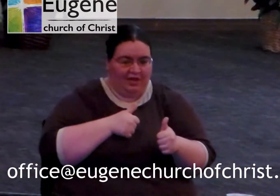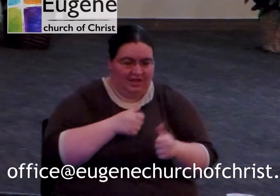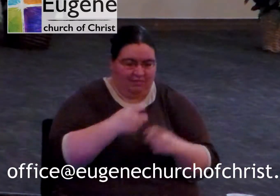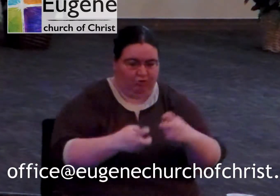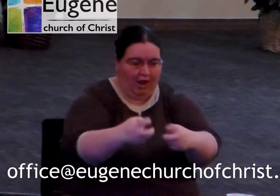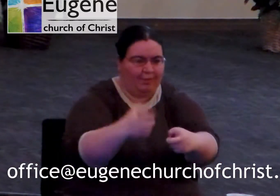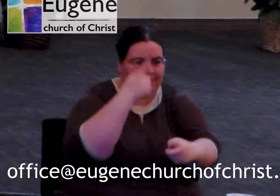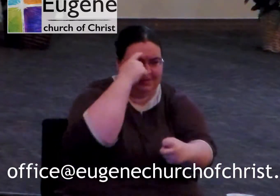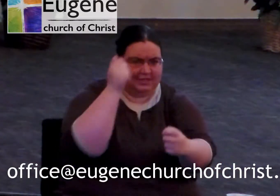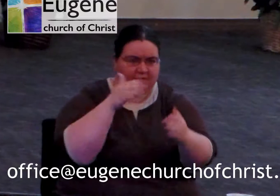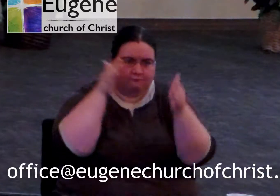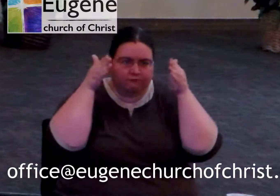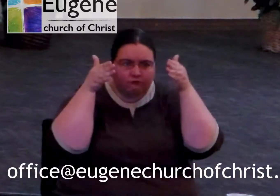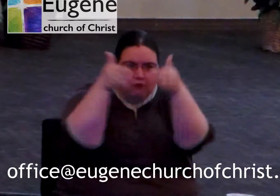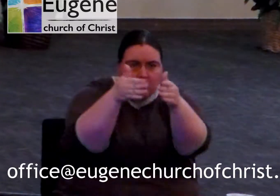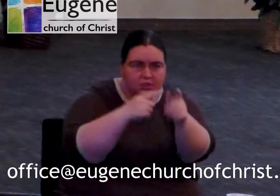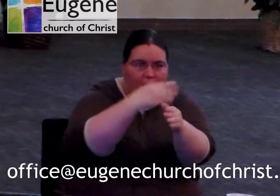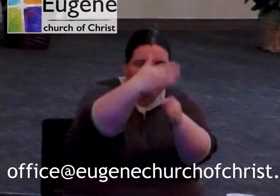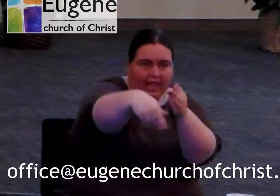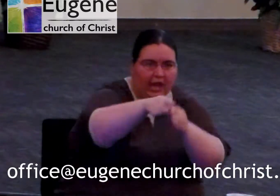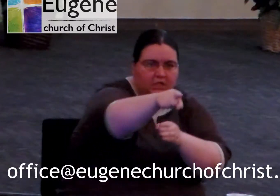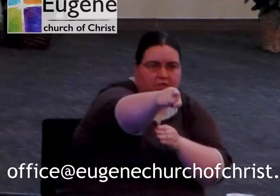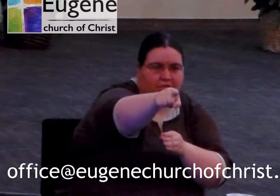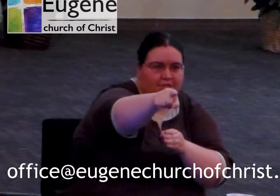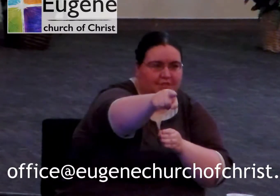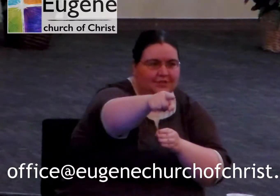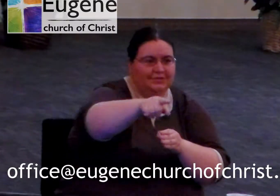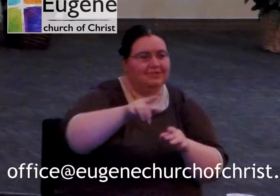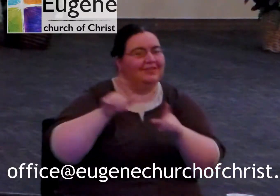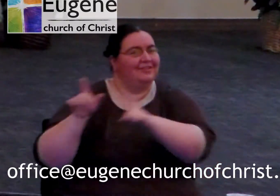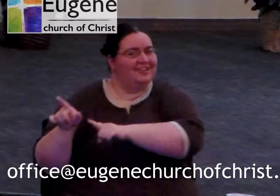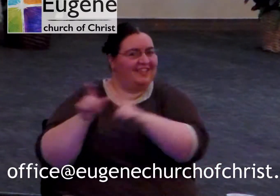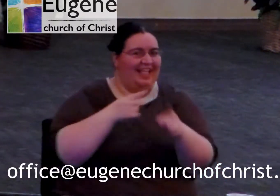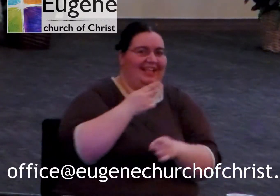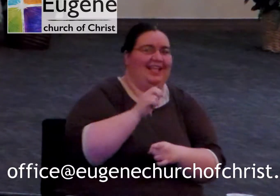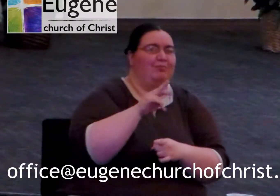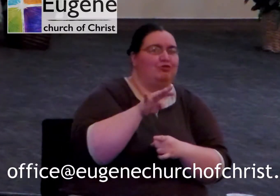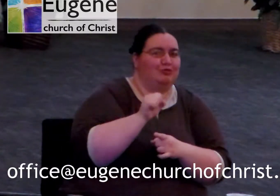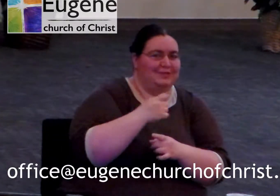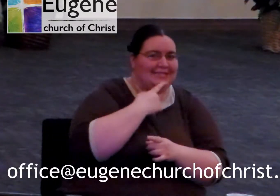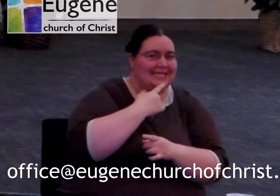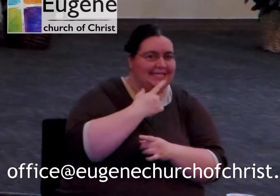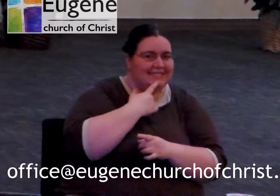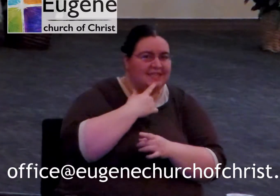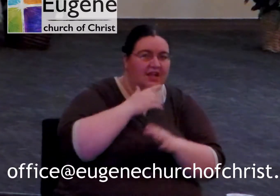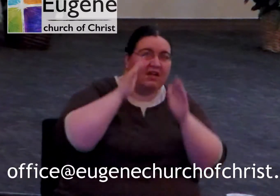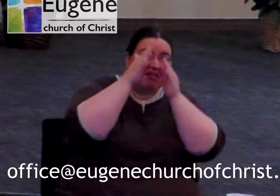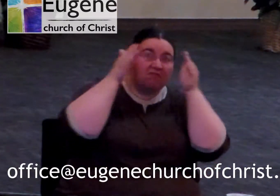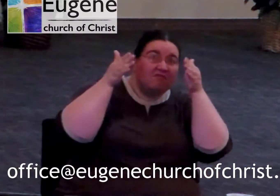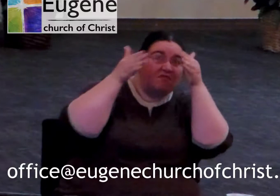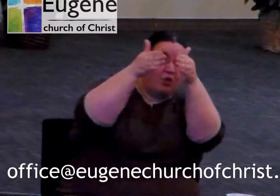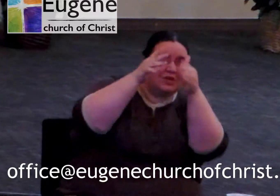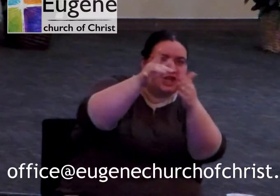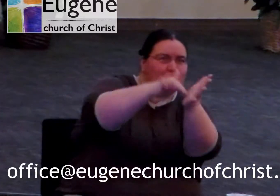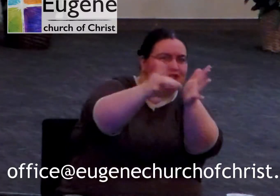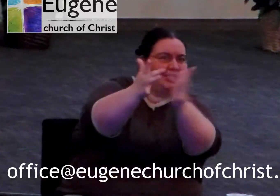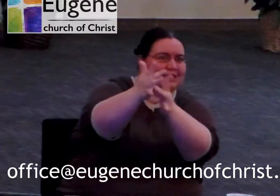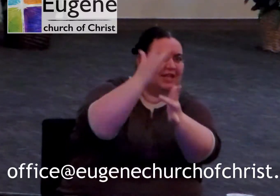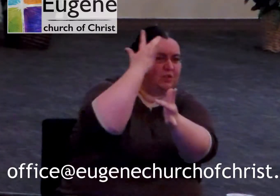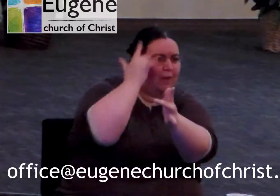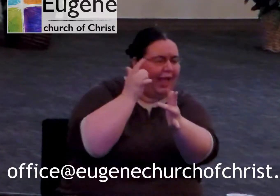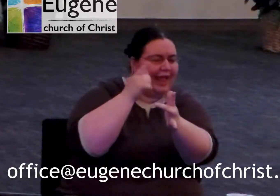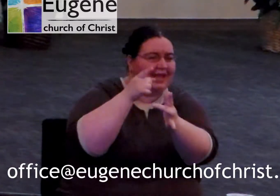puts it, let us fix our eyes on Jesus. Why? Because he's the author and perfecter of our faith. So much of our